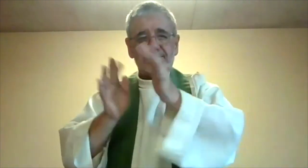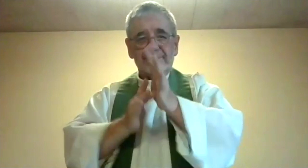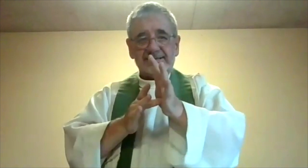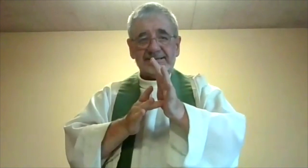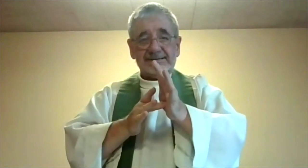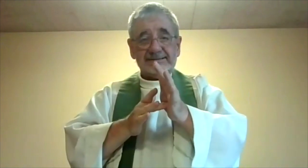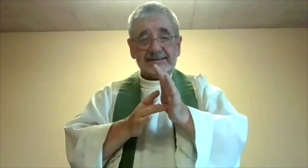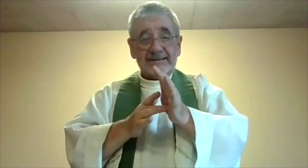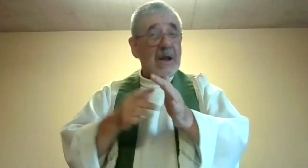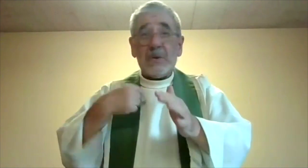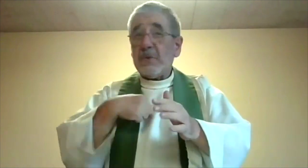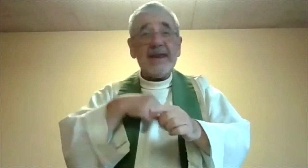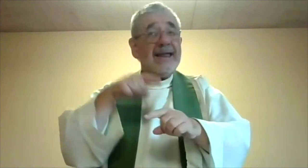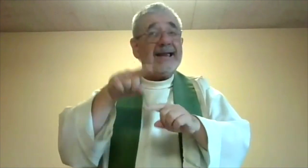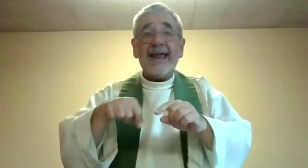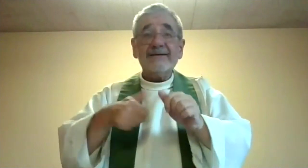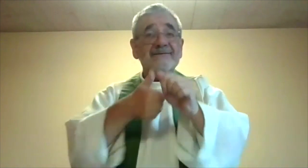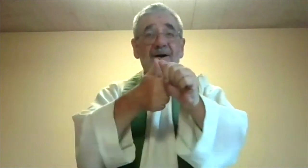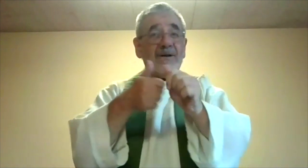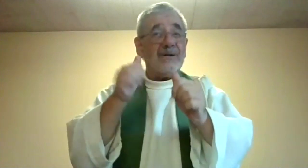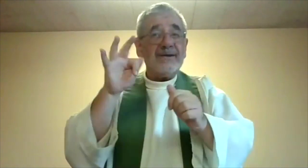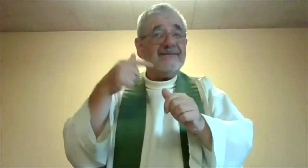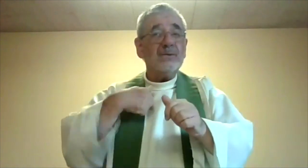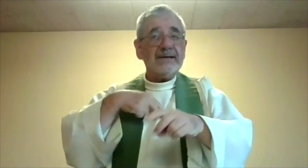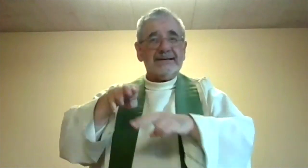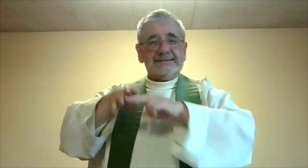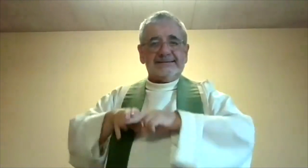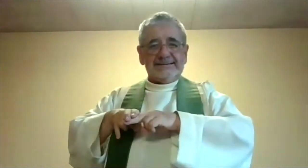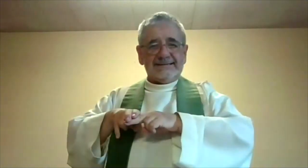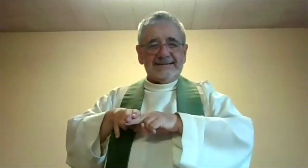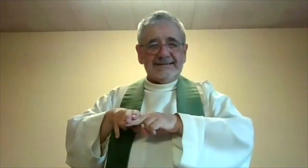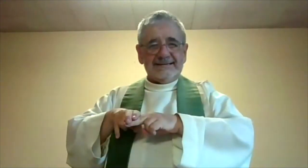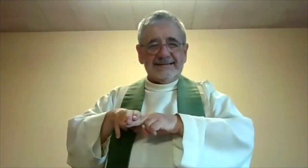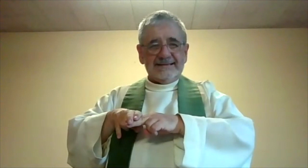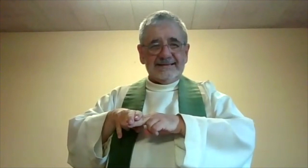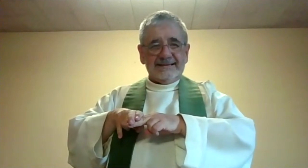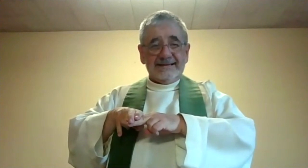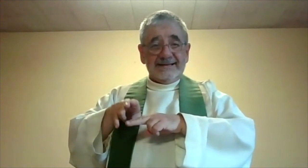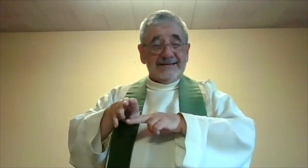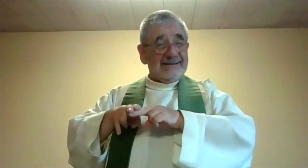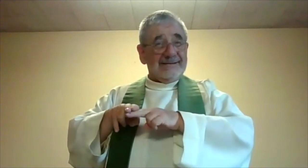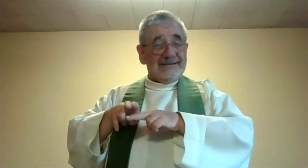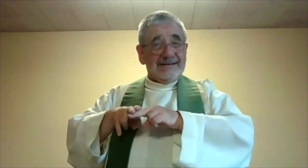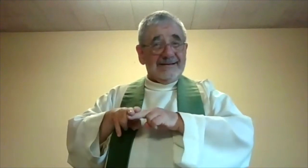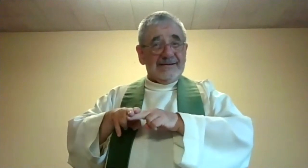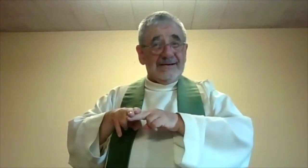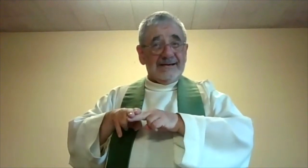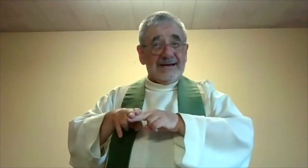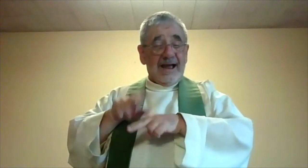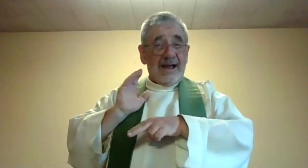are following Jesus, and we can't follow him if we're sitting.